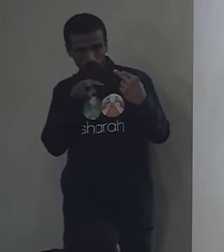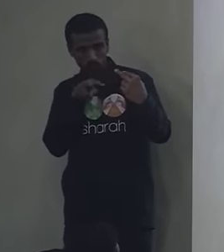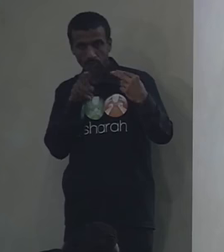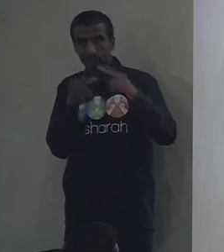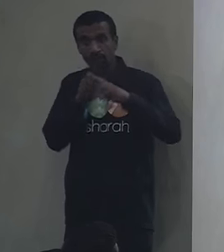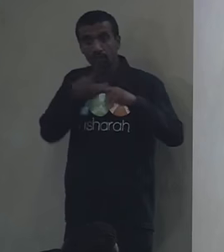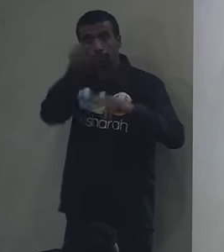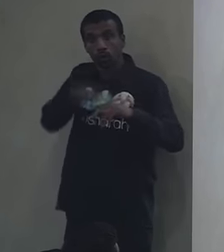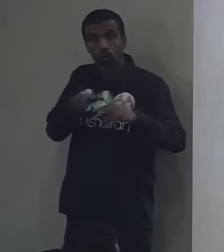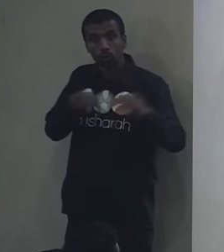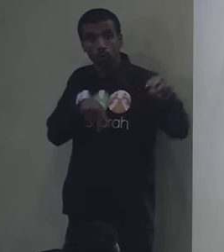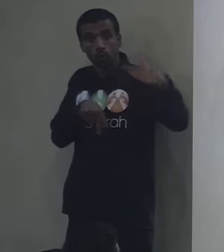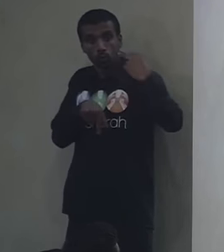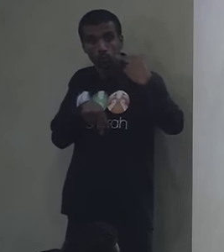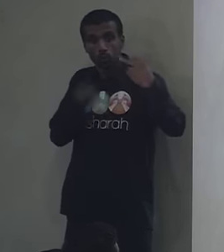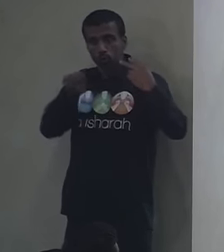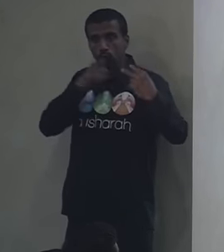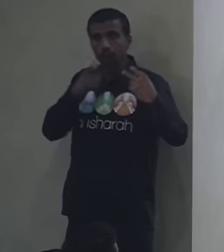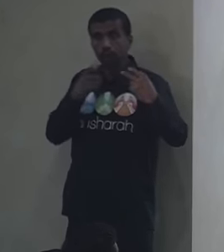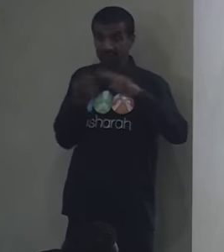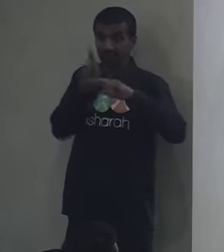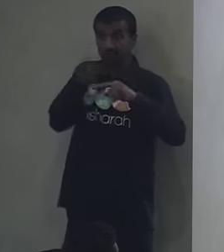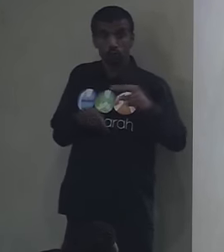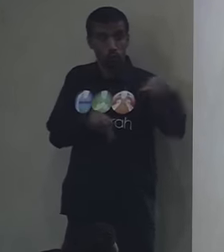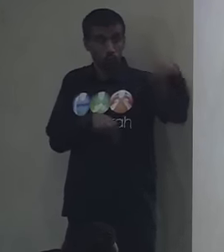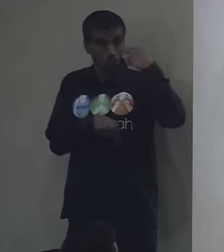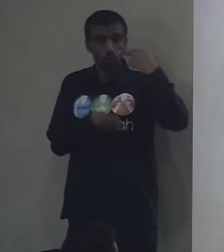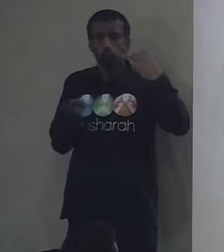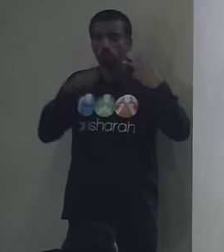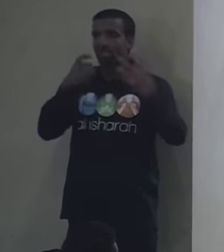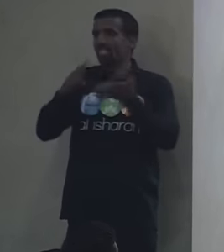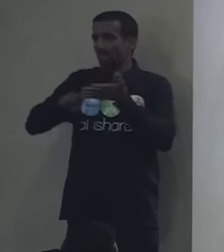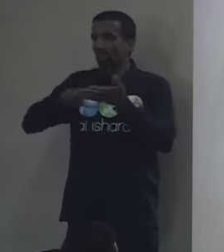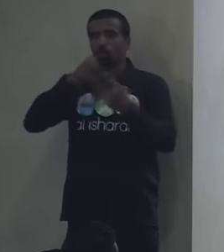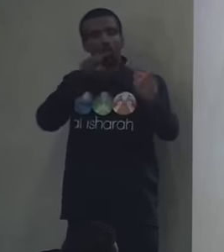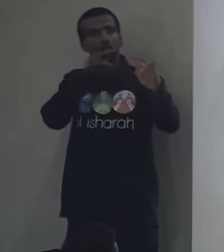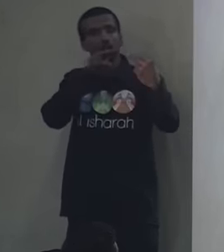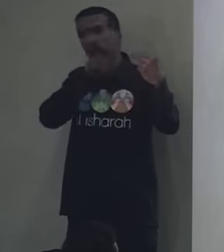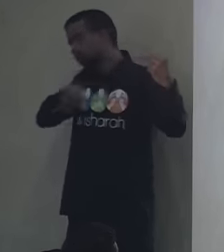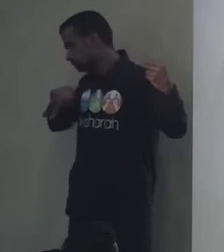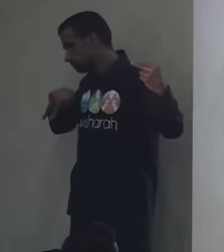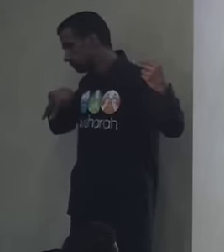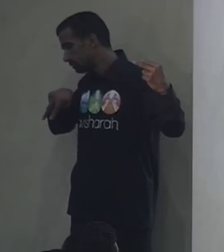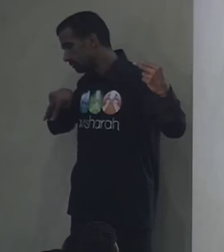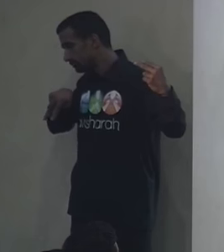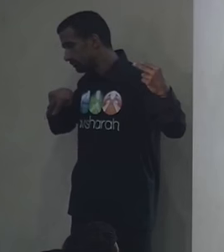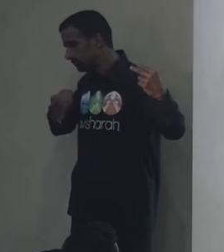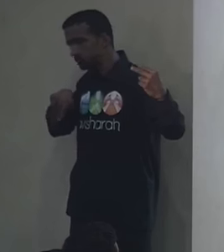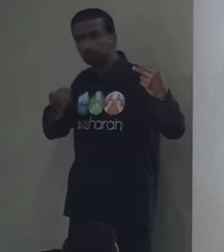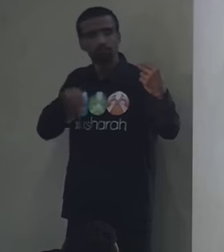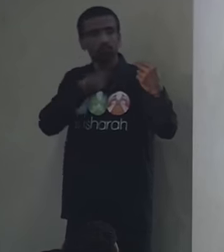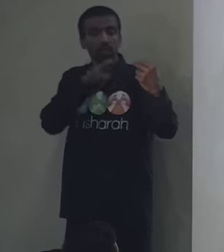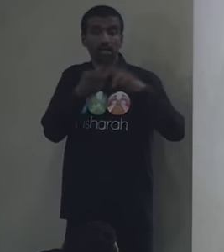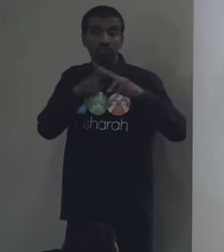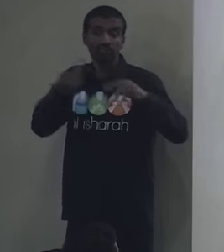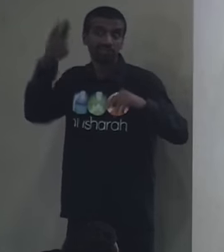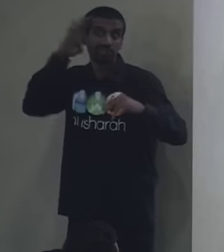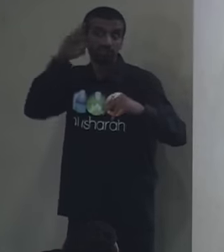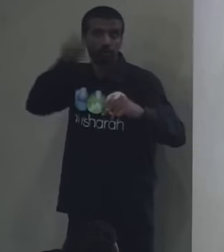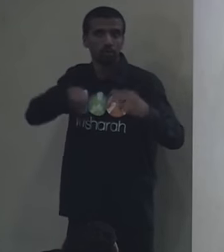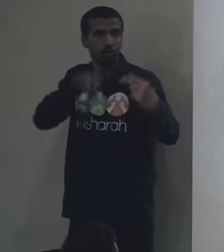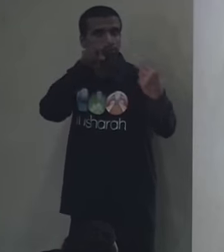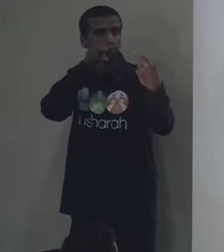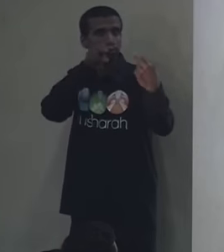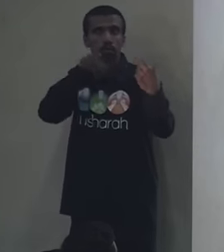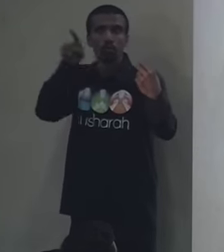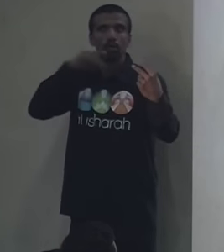Avoid eye contact. It's avoid eye contact. especially if someone's dangerous. You